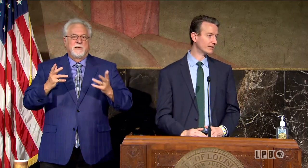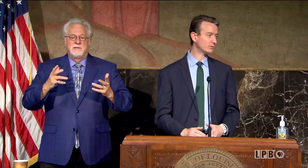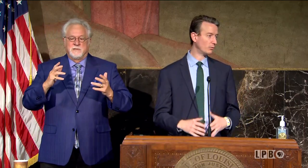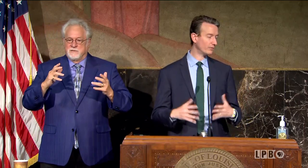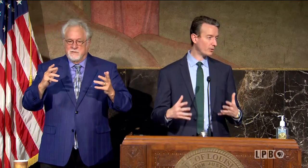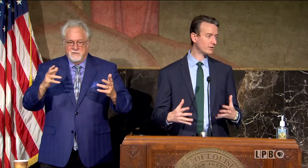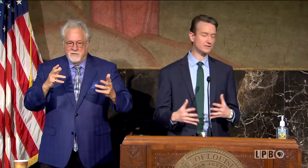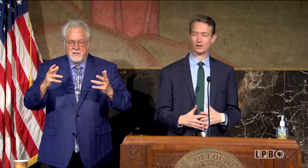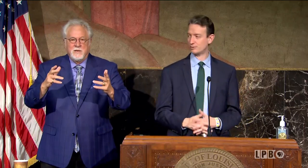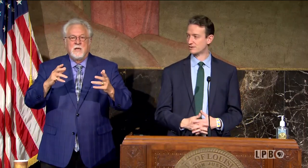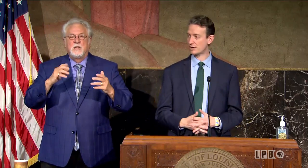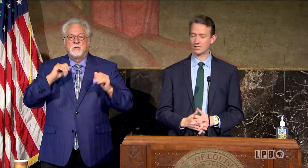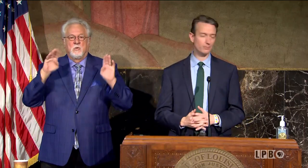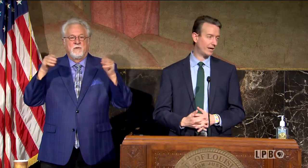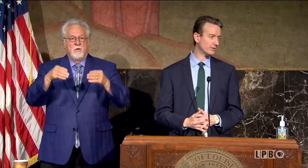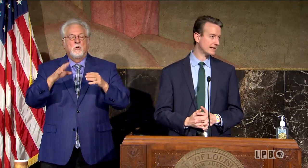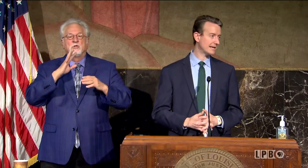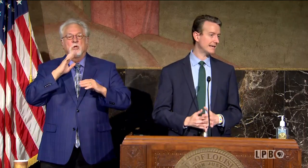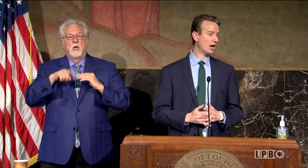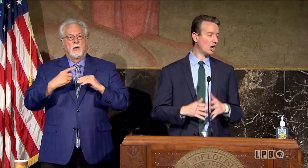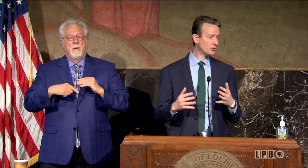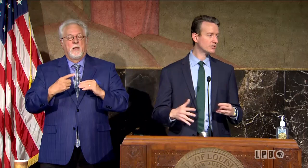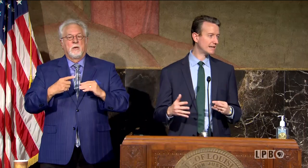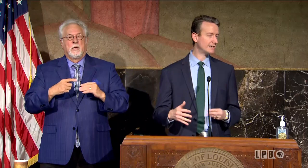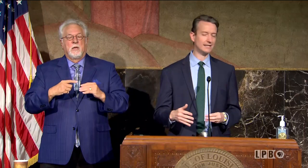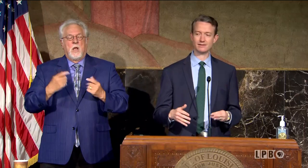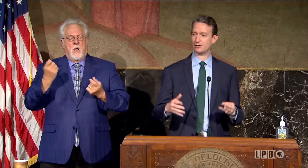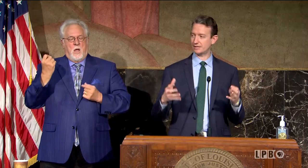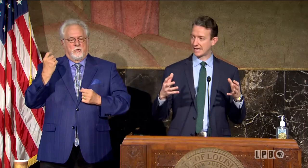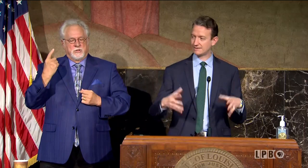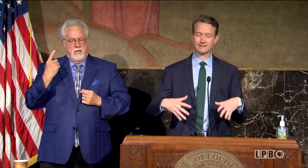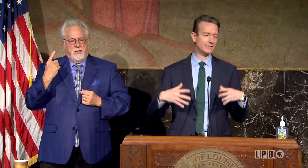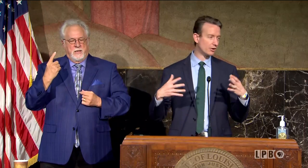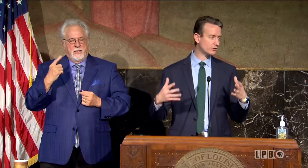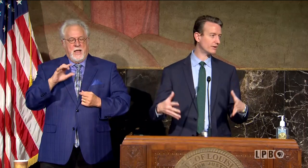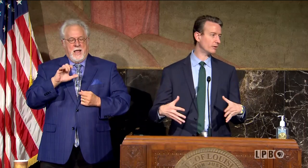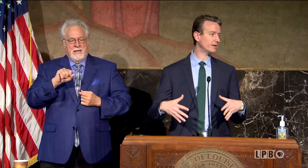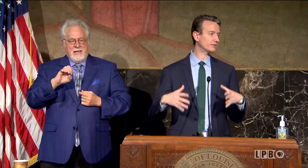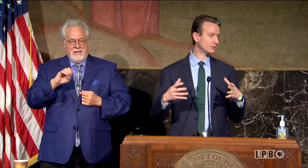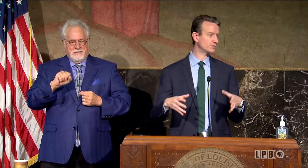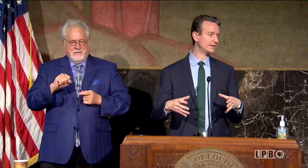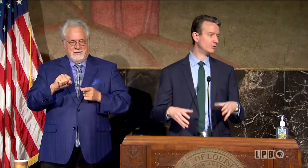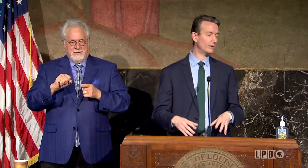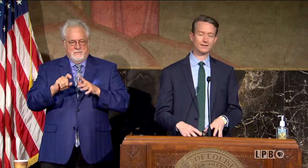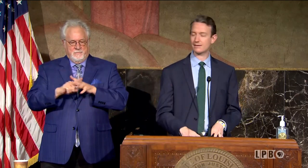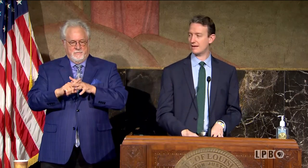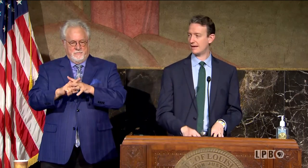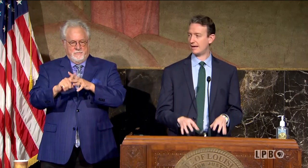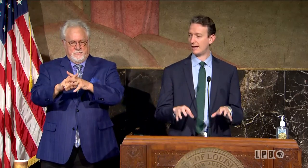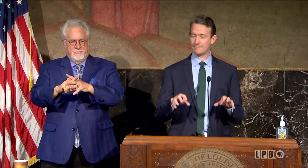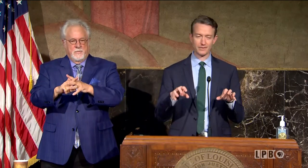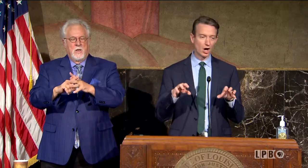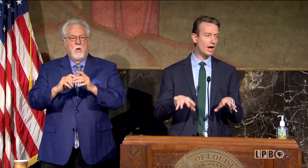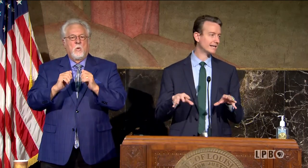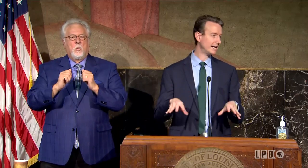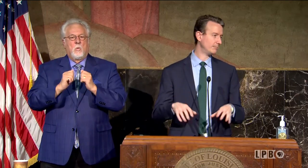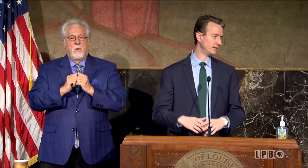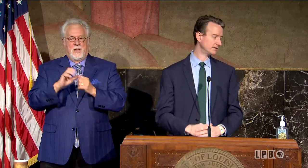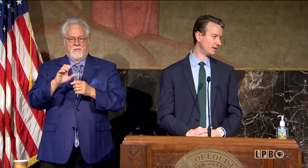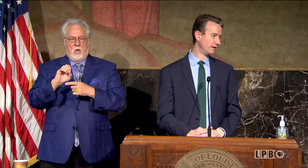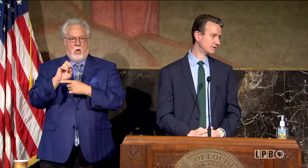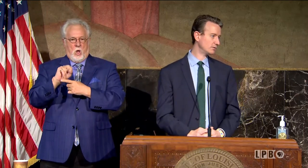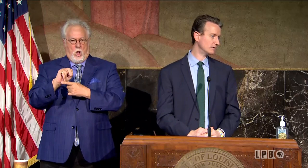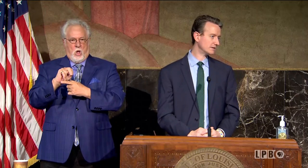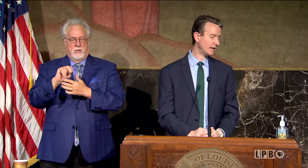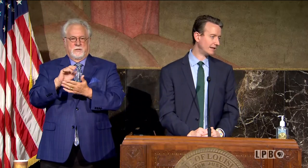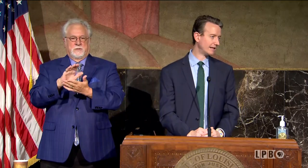to outbreaks. So what we focused on was talking about understanding the cases that are developing associated with